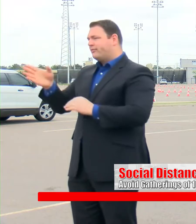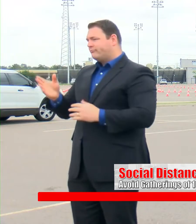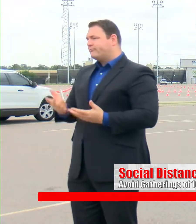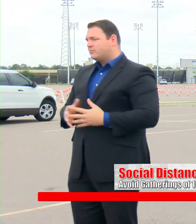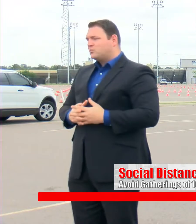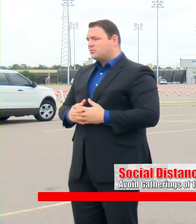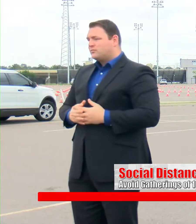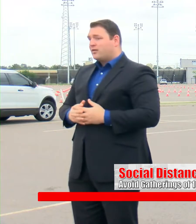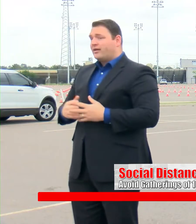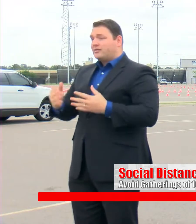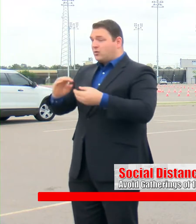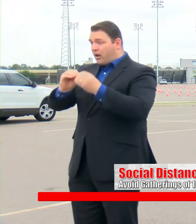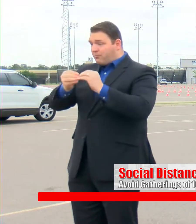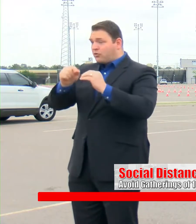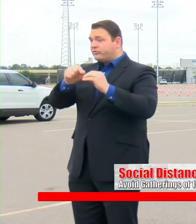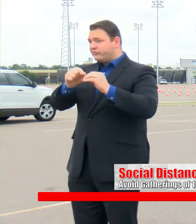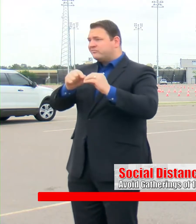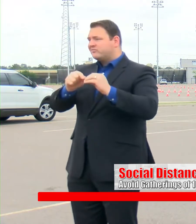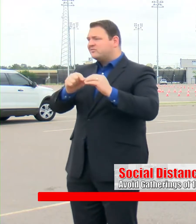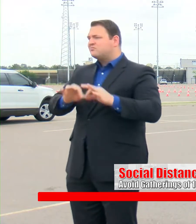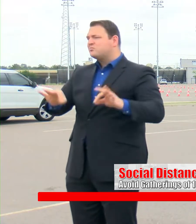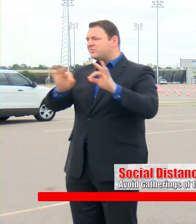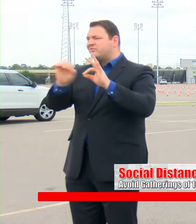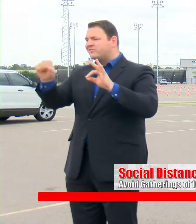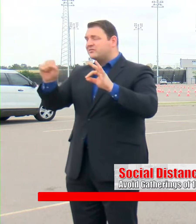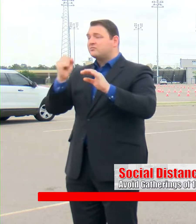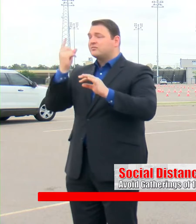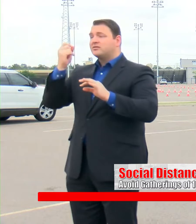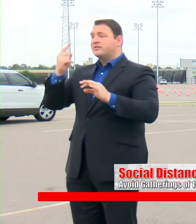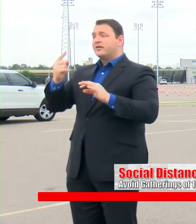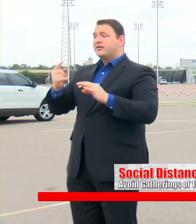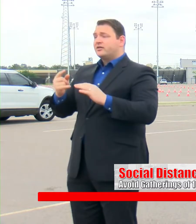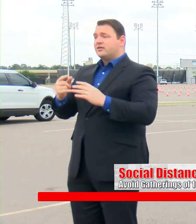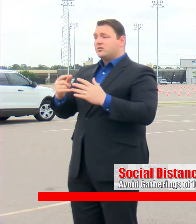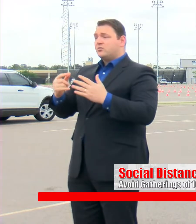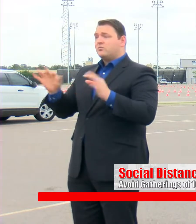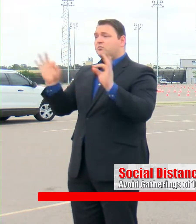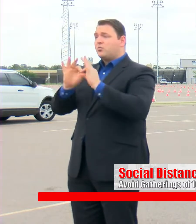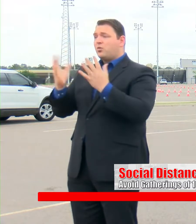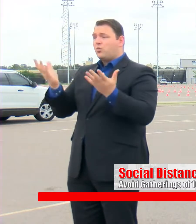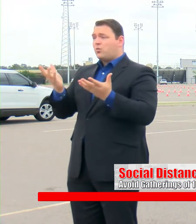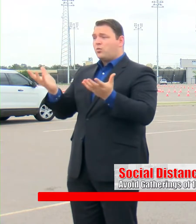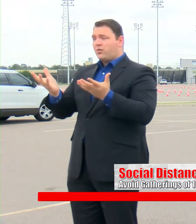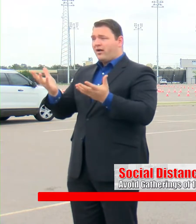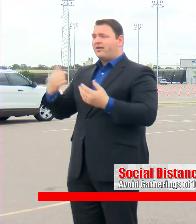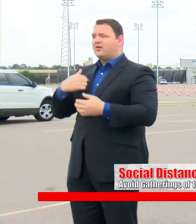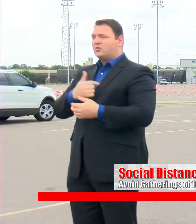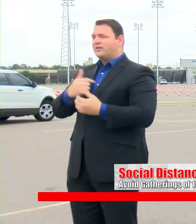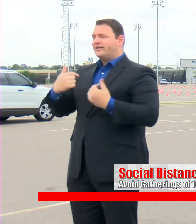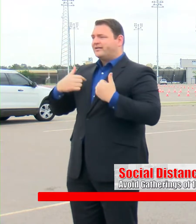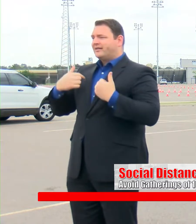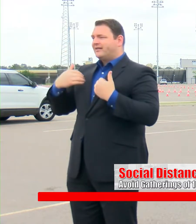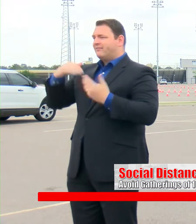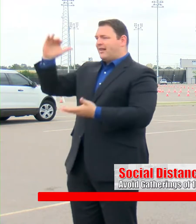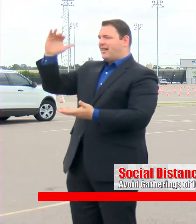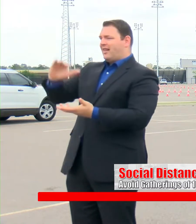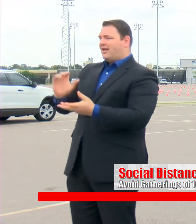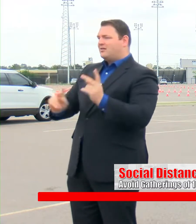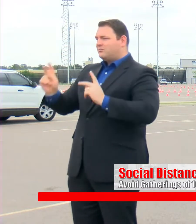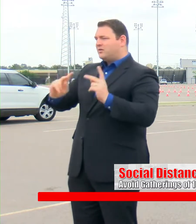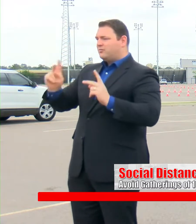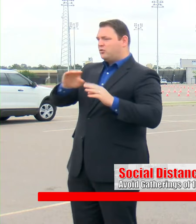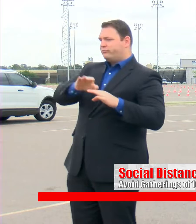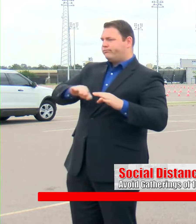can to stay within our healthcare delivery system's ability to handle those patients that need to be treated in our